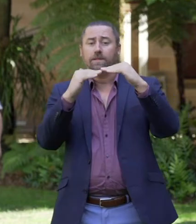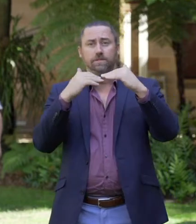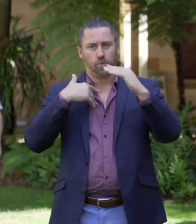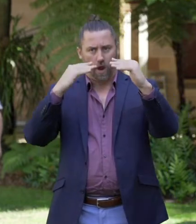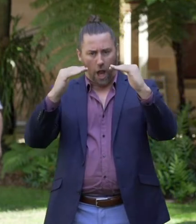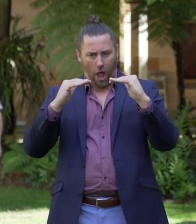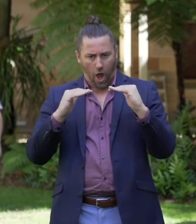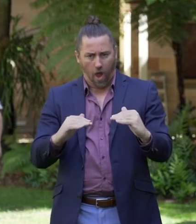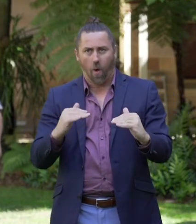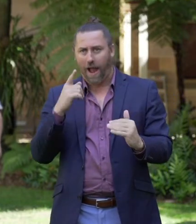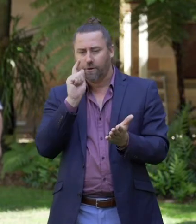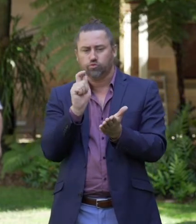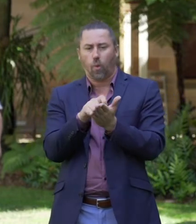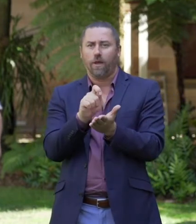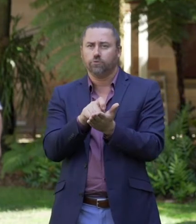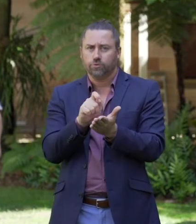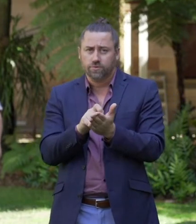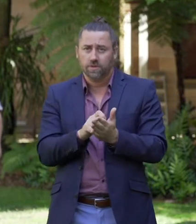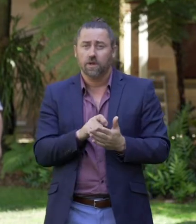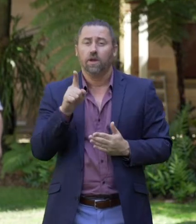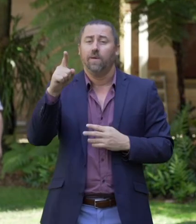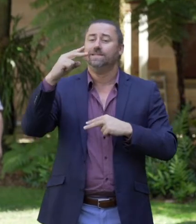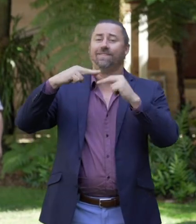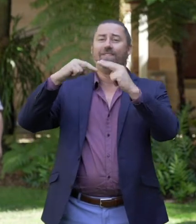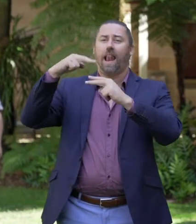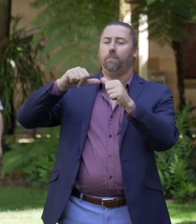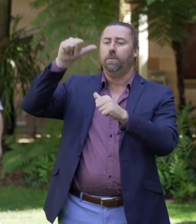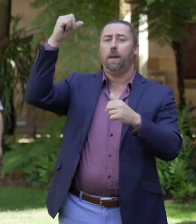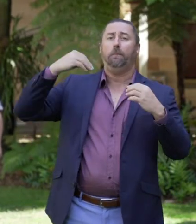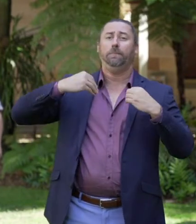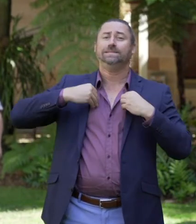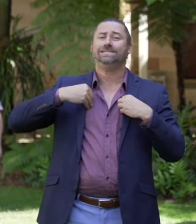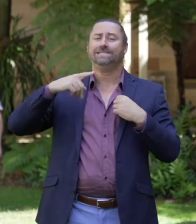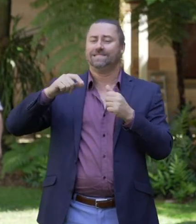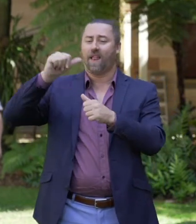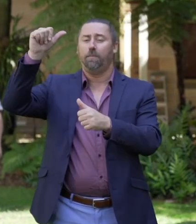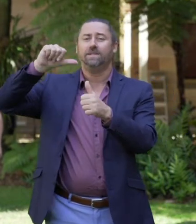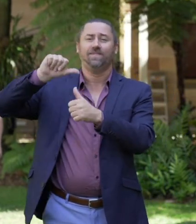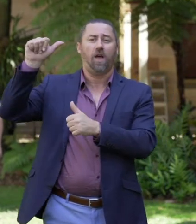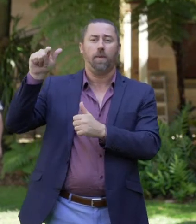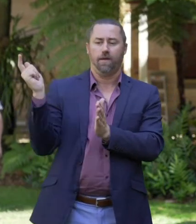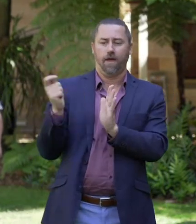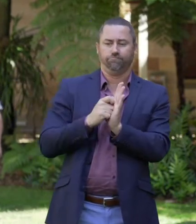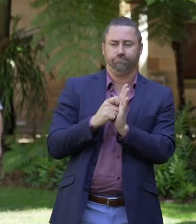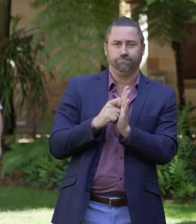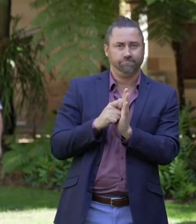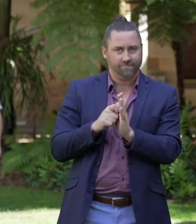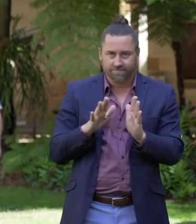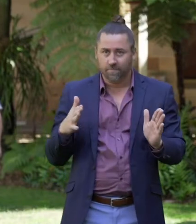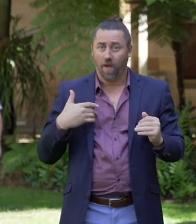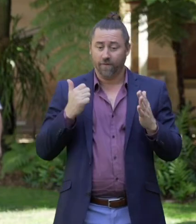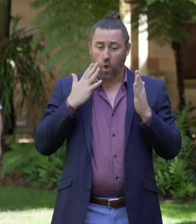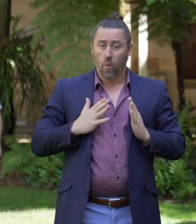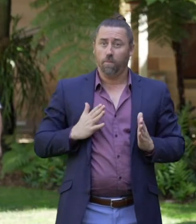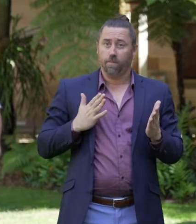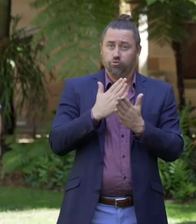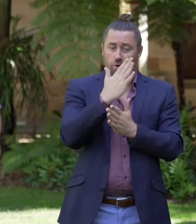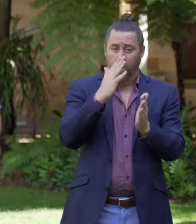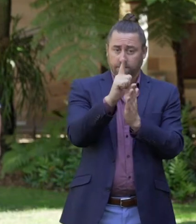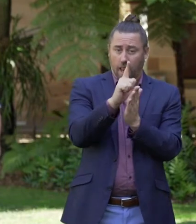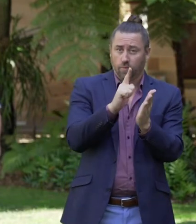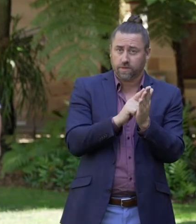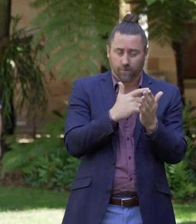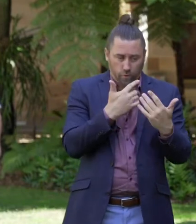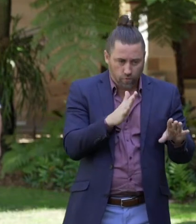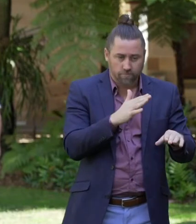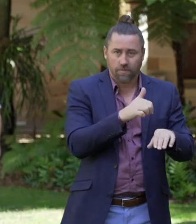We've put a ban on developer donations. We've introduced a Human Rights Act. We've restored the independence of the